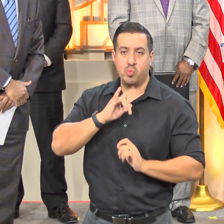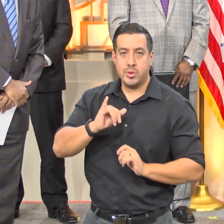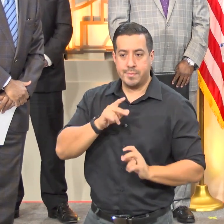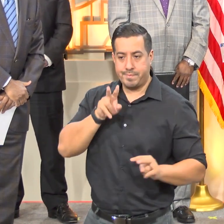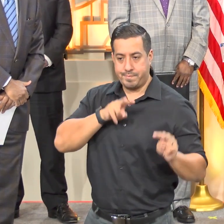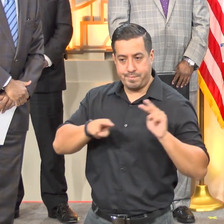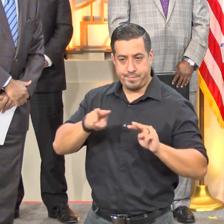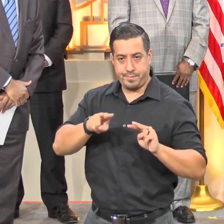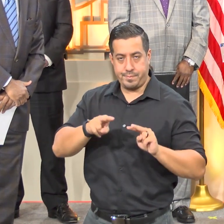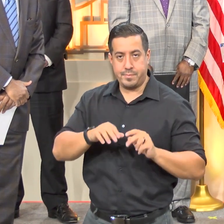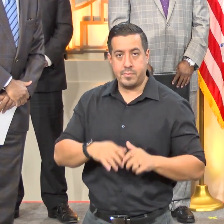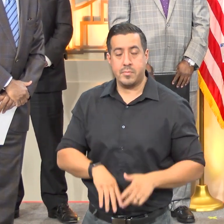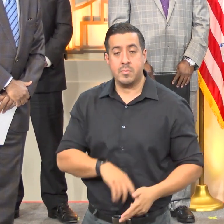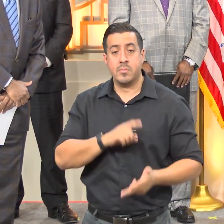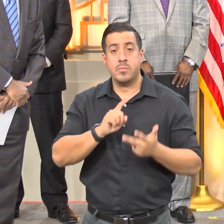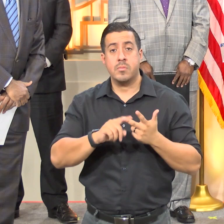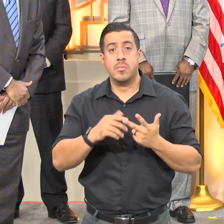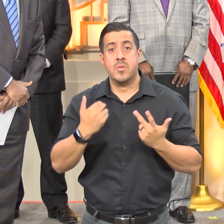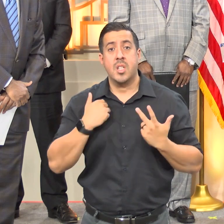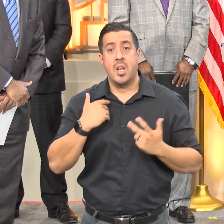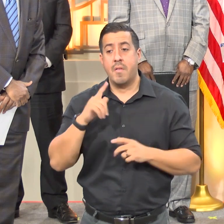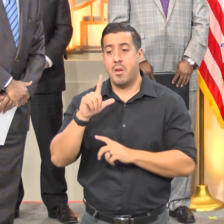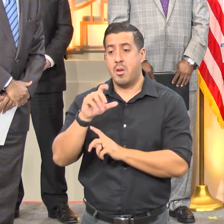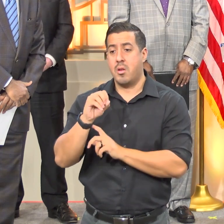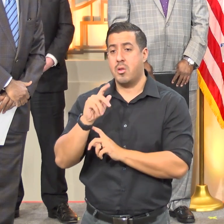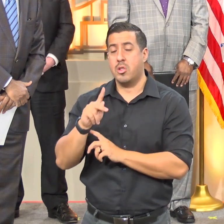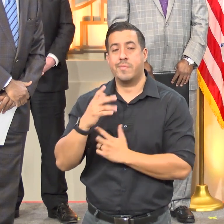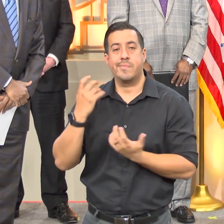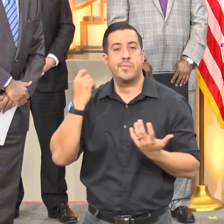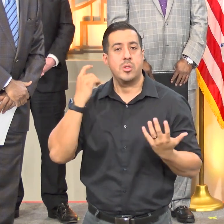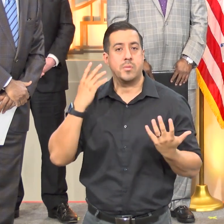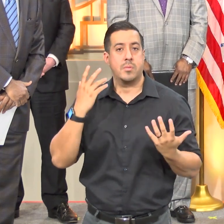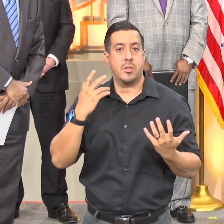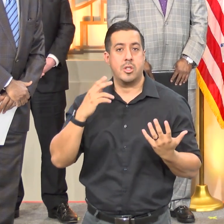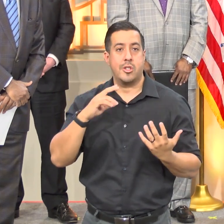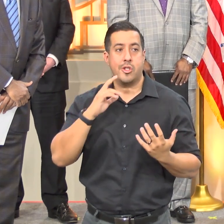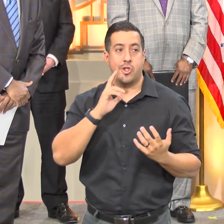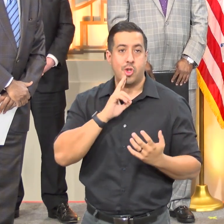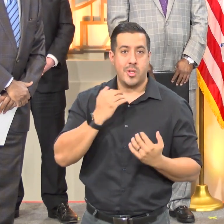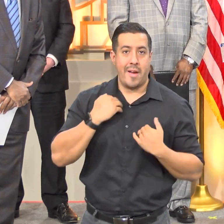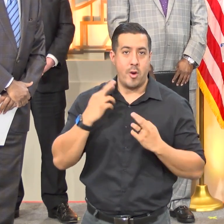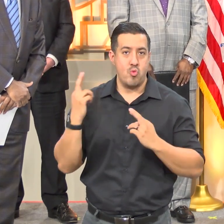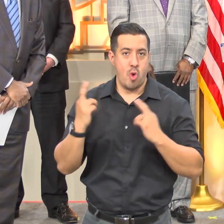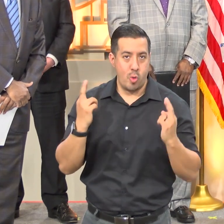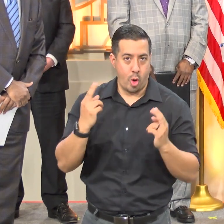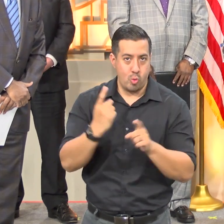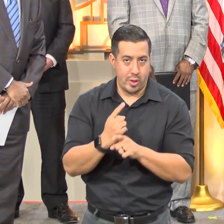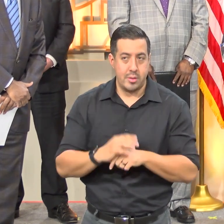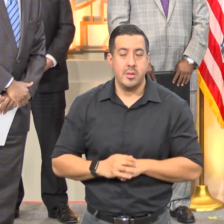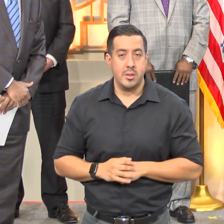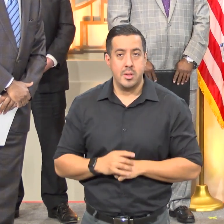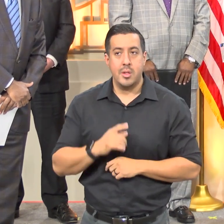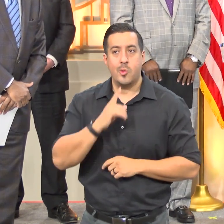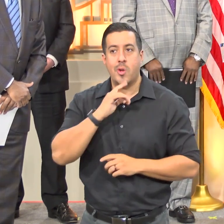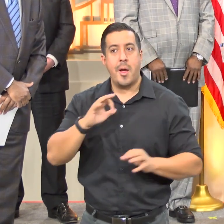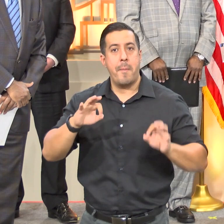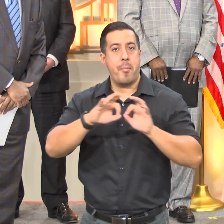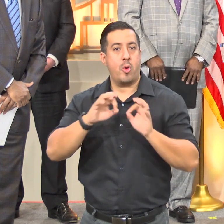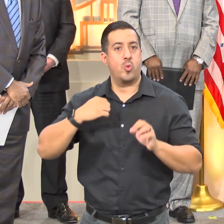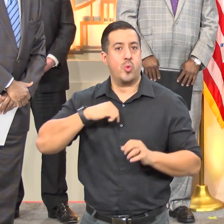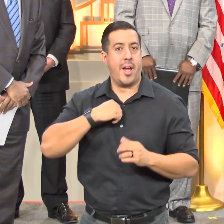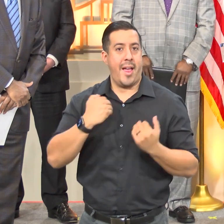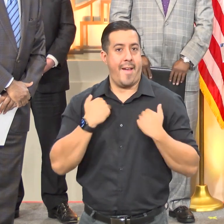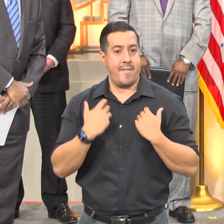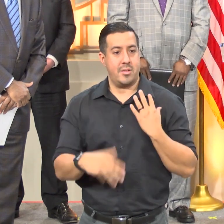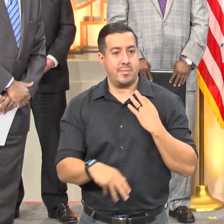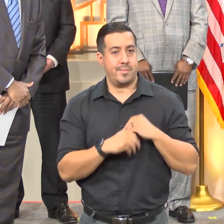also have, look, Houston, when you say Houston, you say rodeo. And so it's important that we also